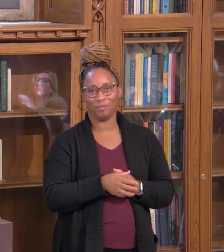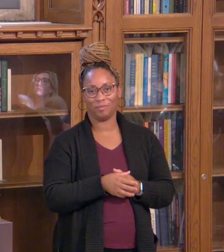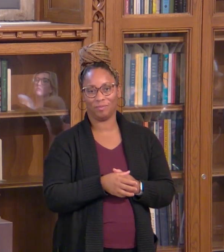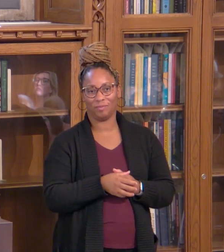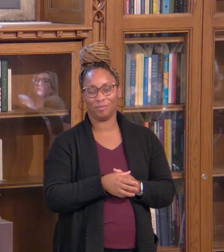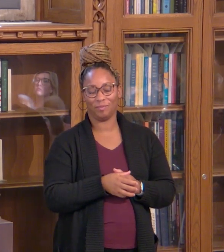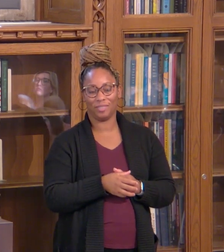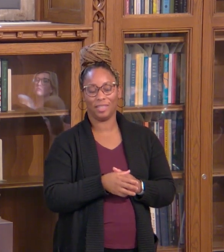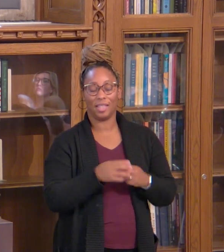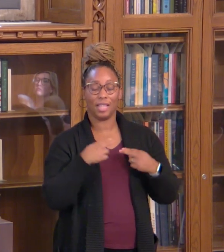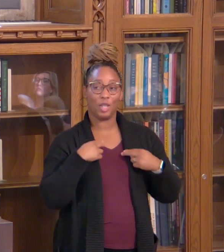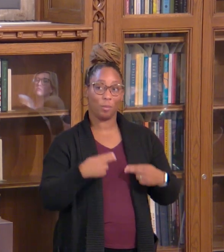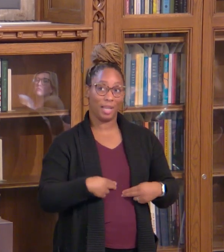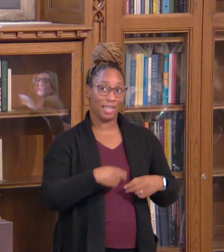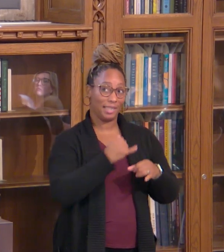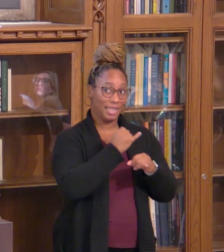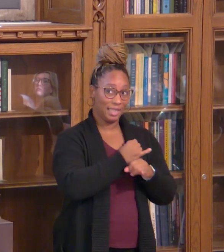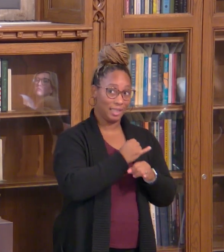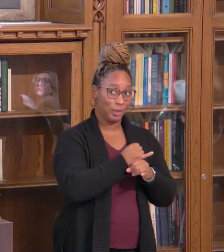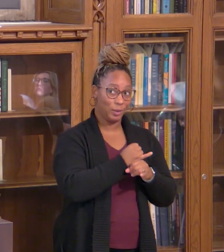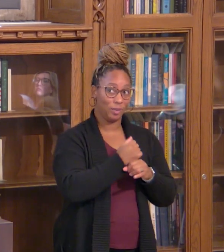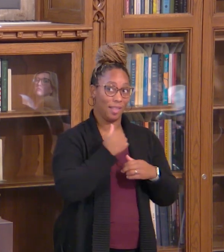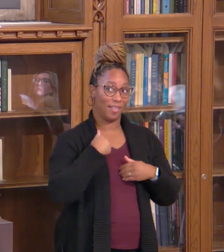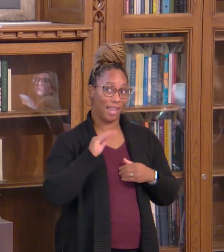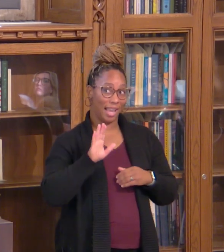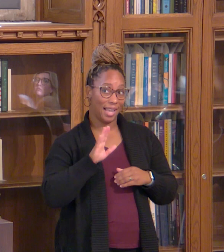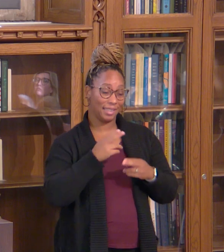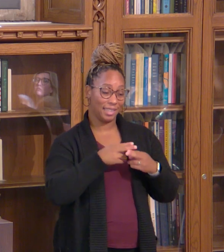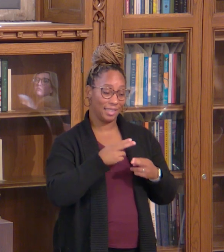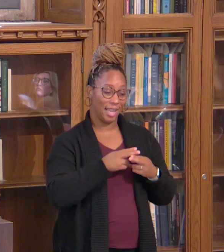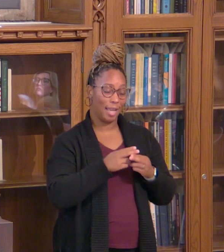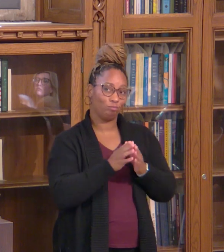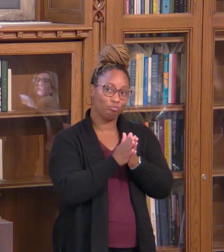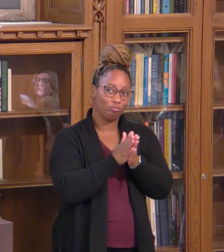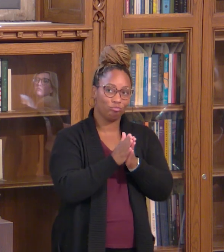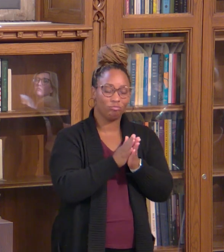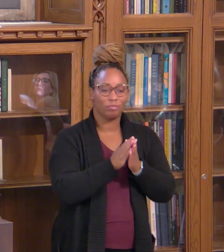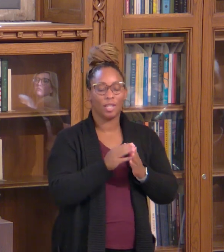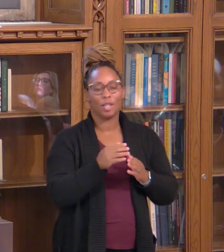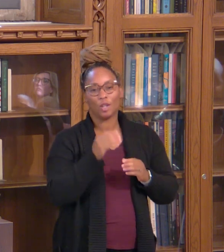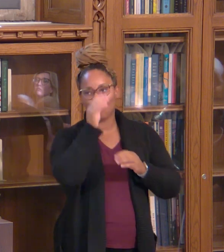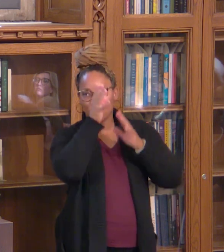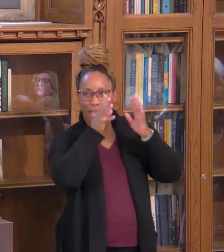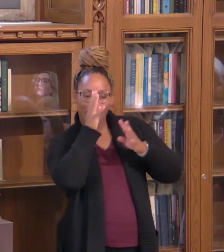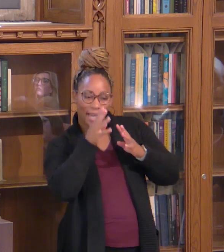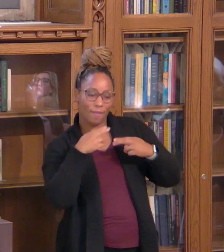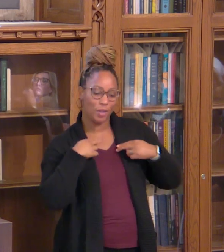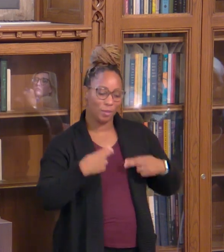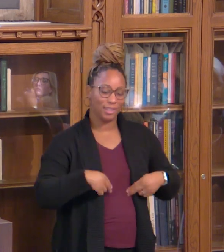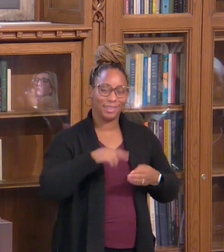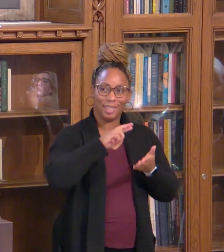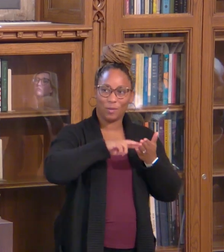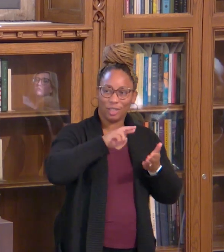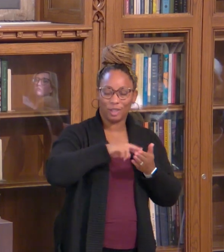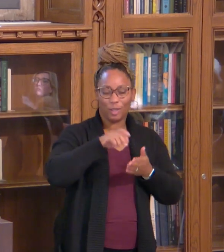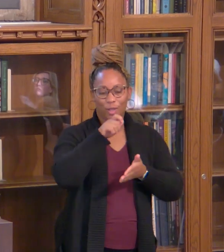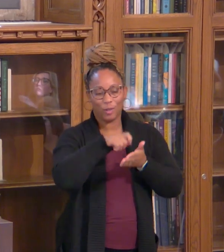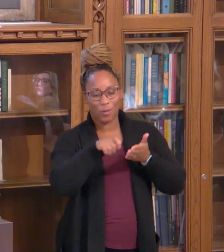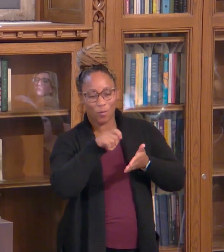the humanities Institute that bears his name Fosters creative humanistic research